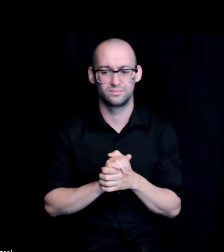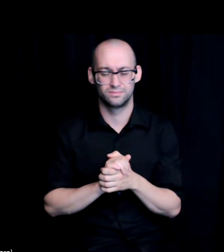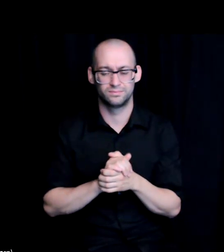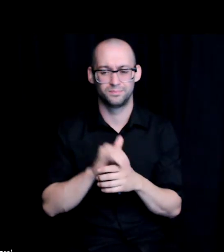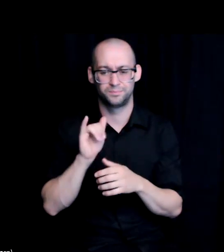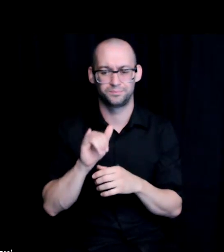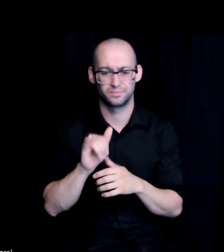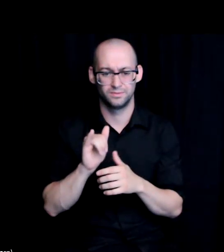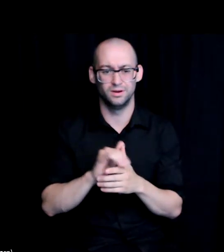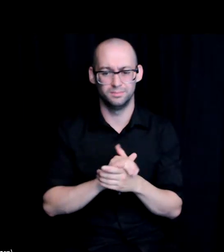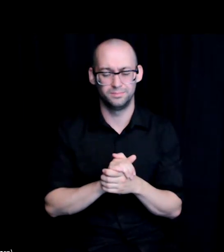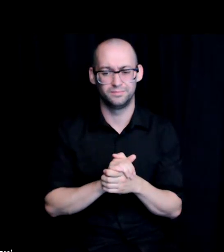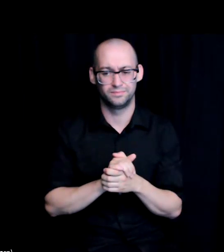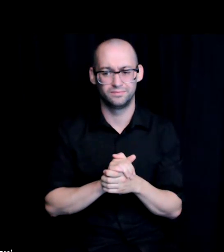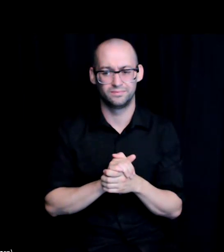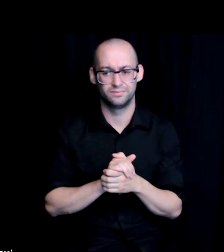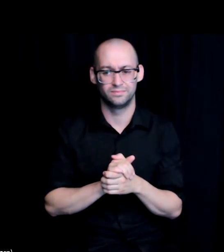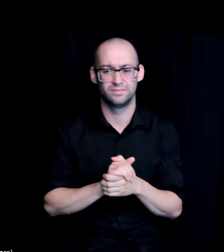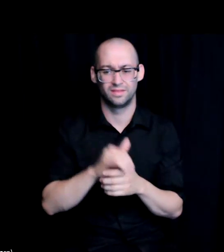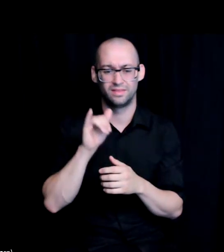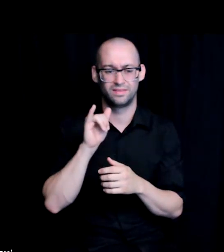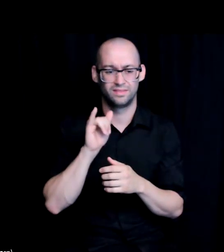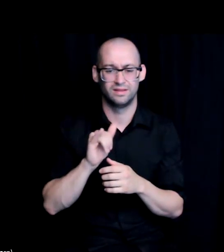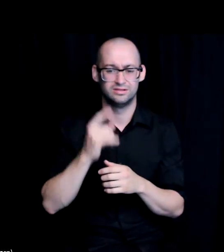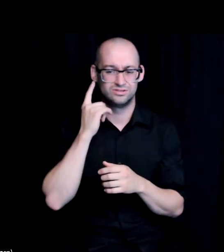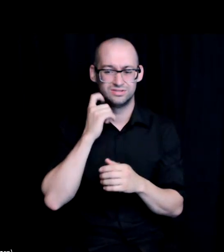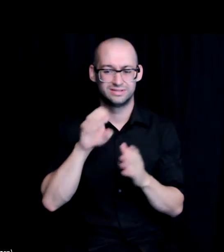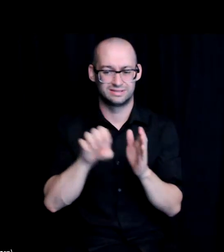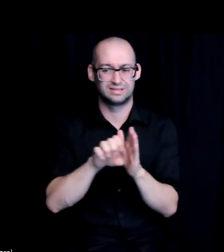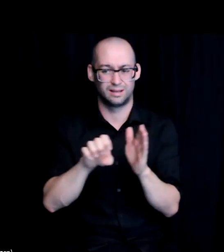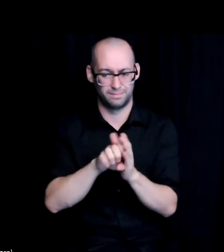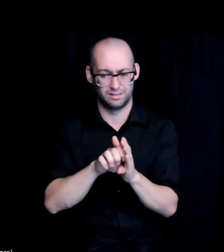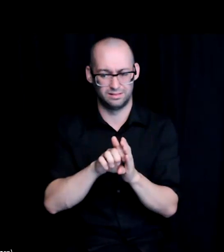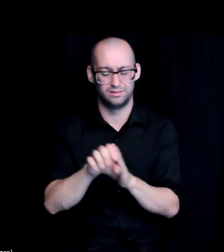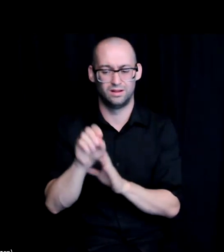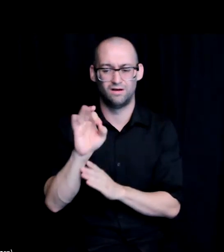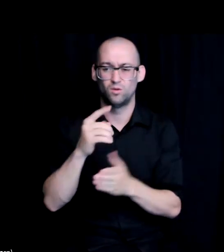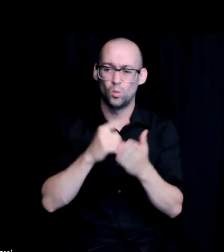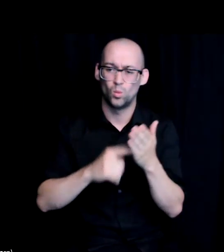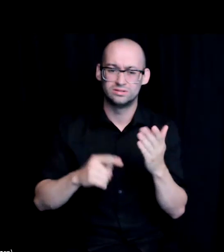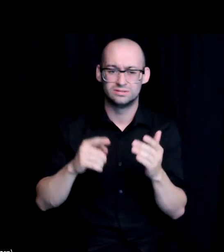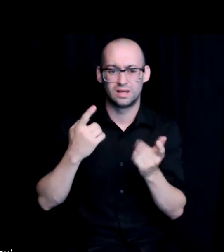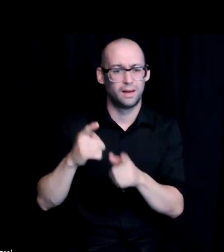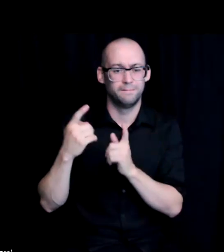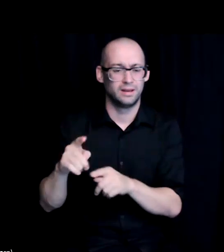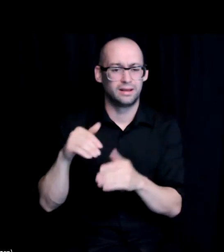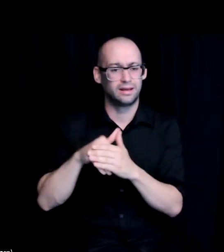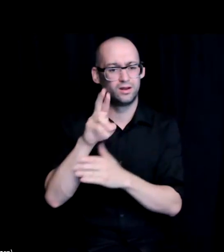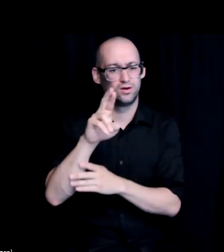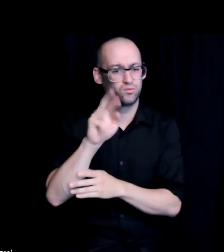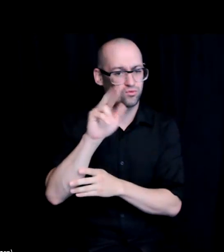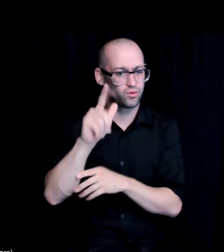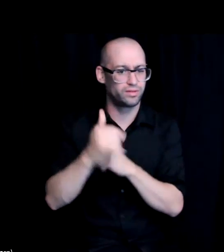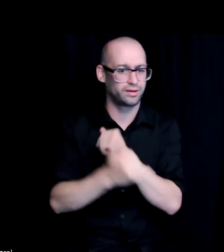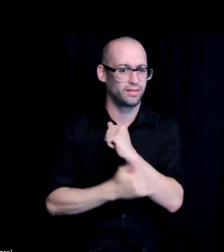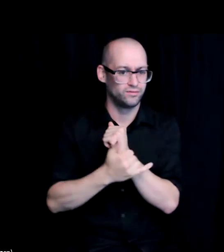region, and this is just really an example of what's happening in rural California.